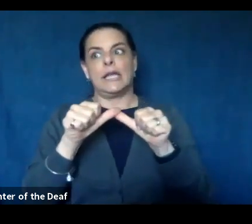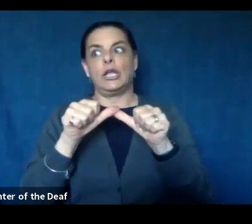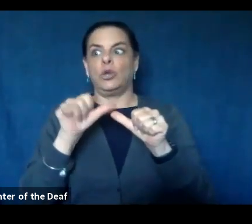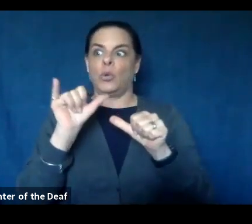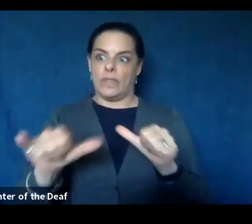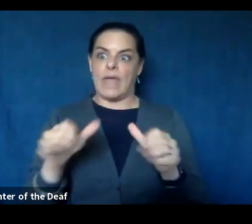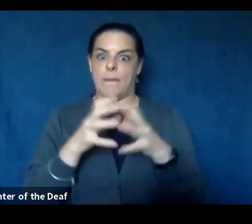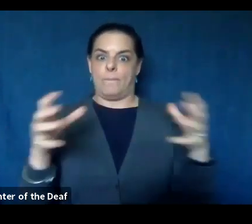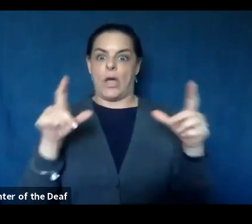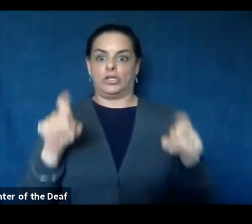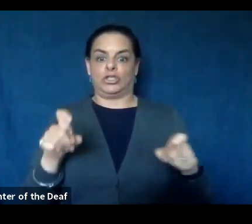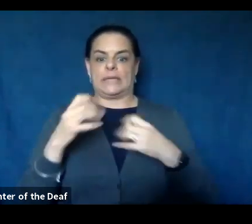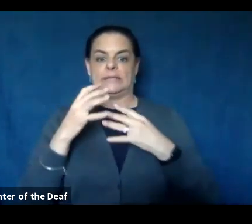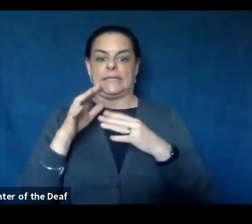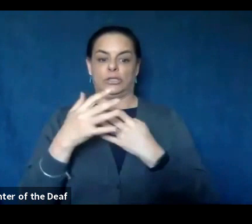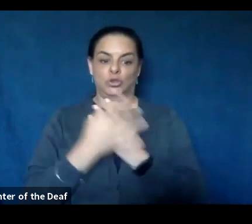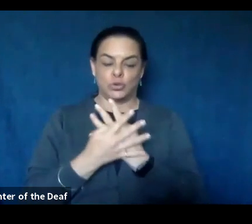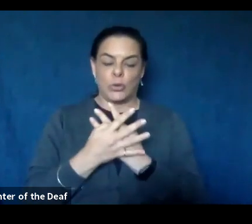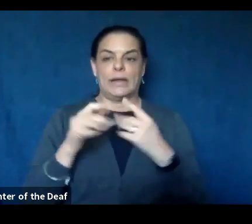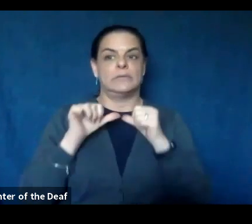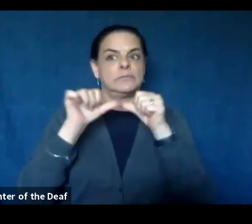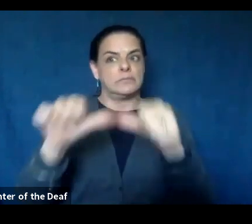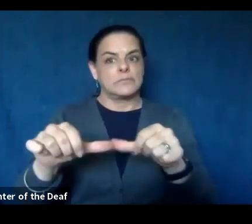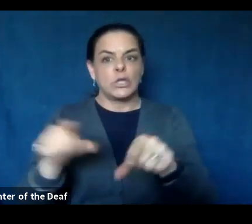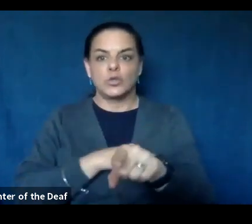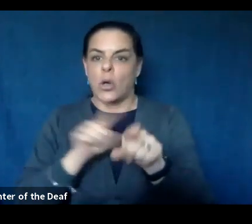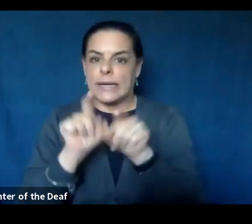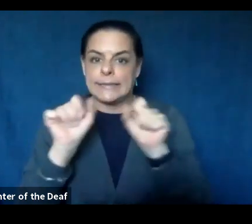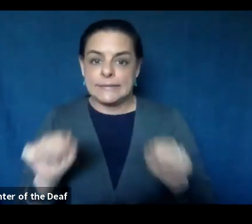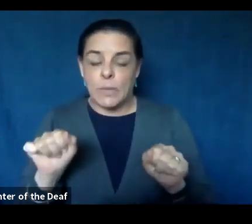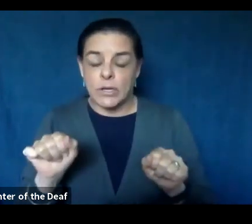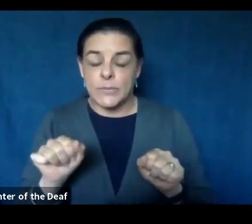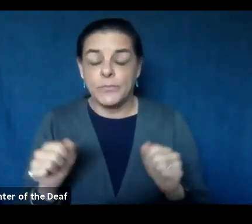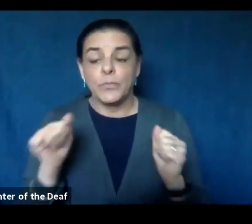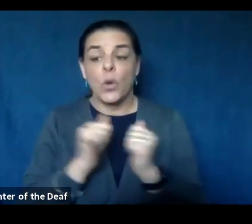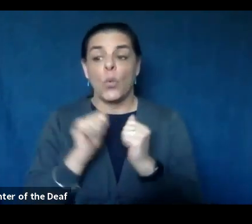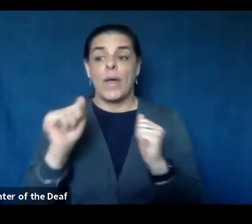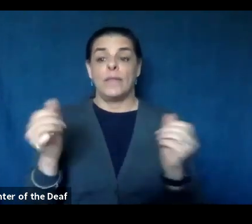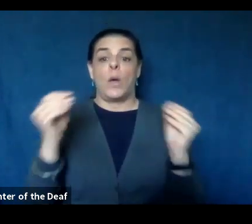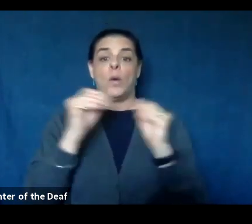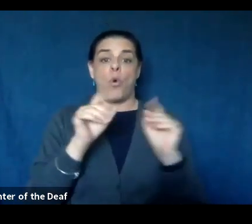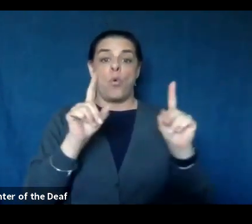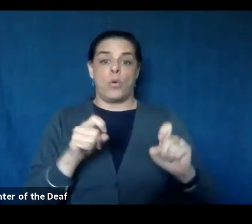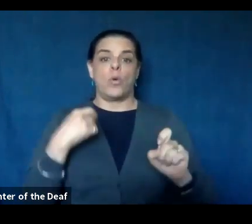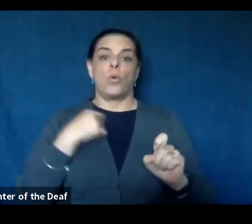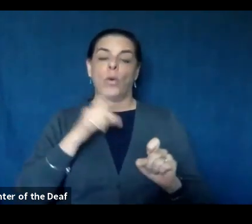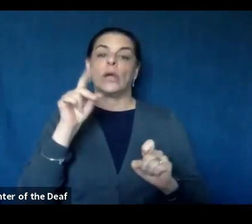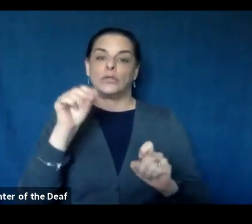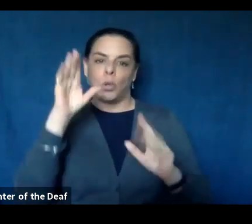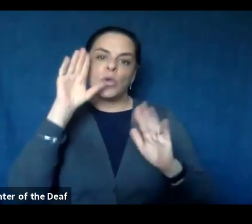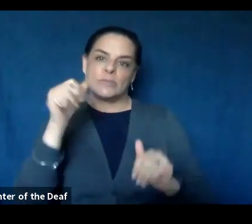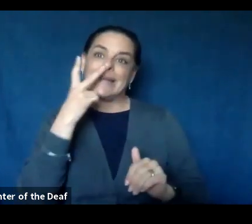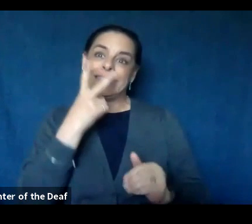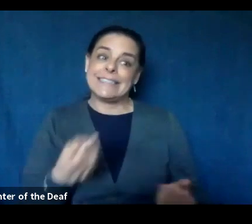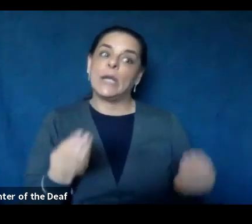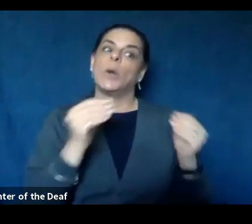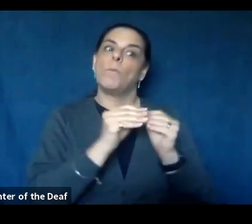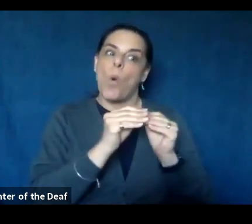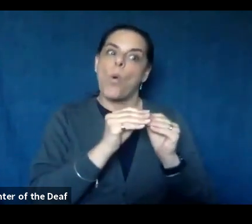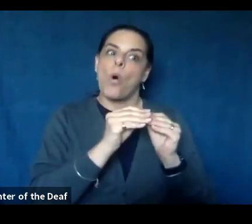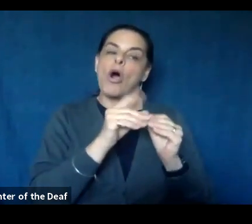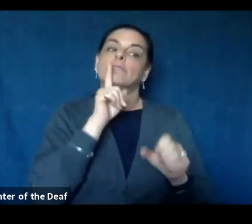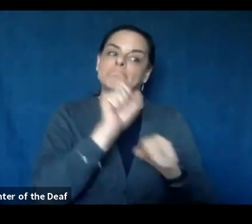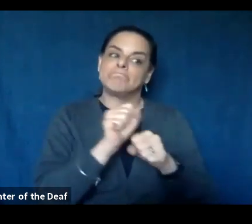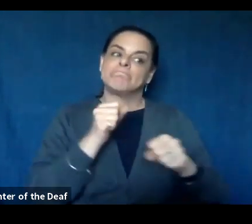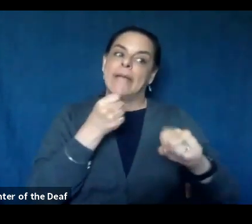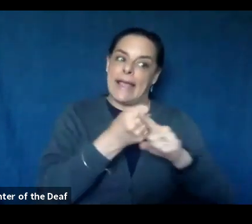for as long as we possibly can. With expanded testing, we absolutely expect to see an increase in cases that go along with that.